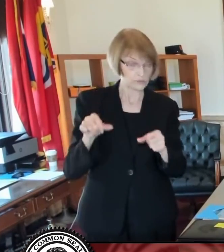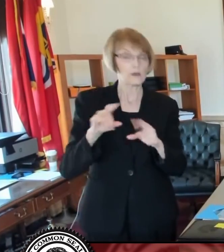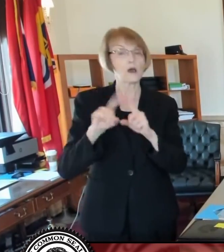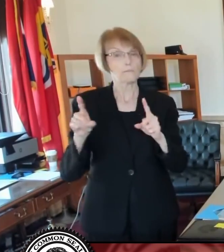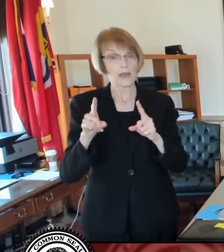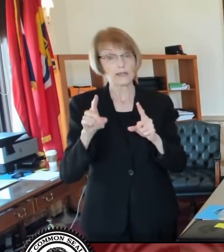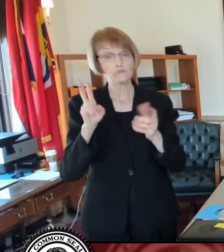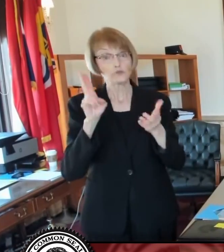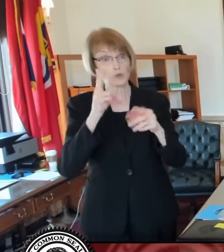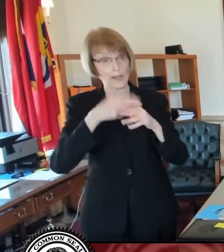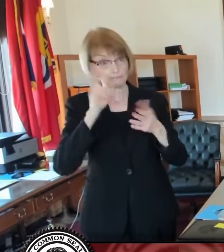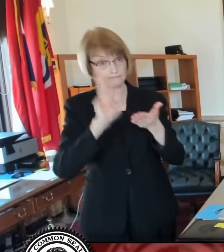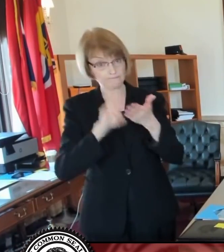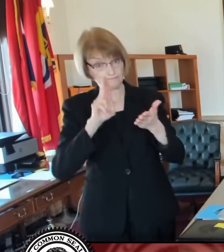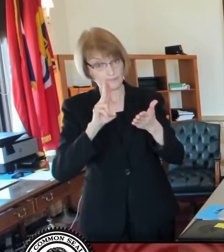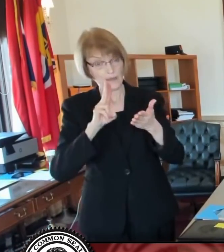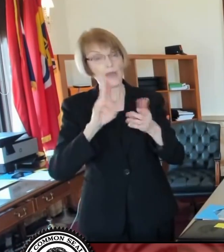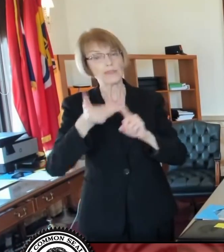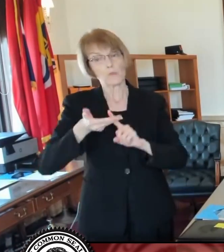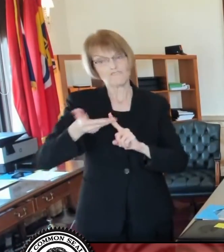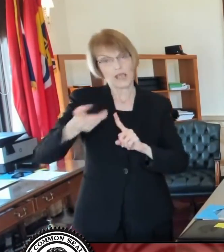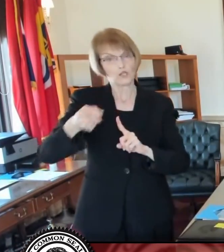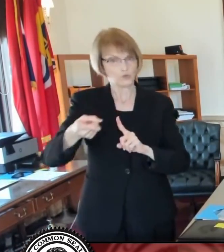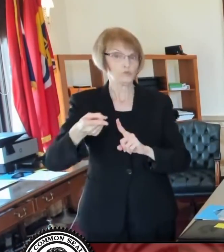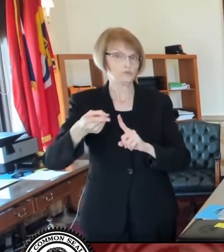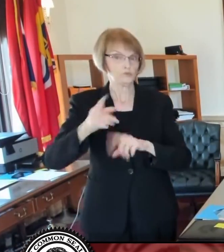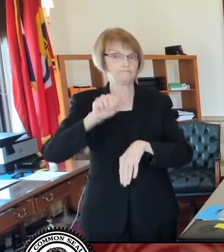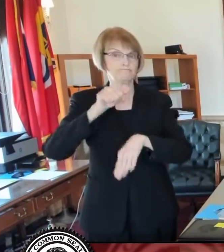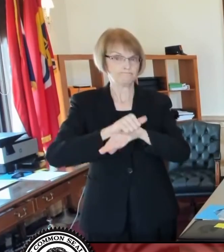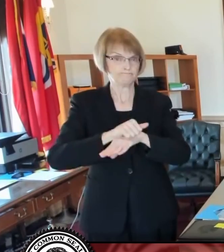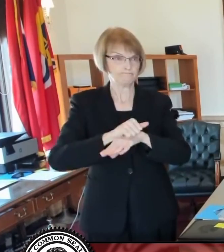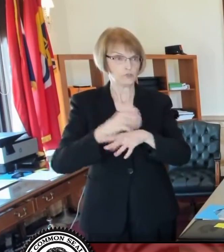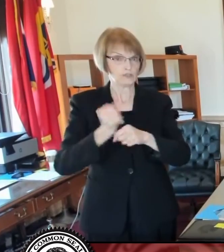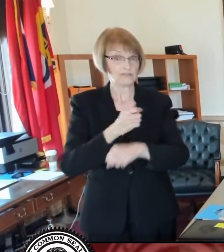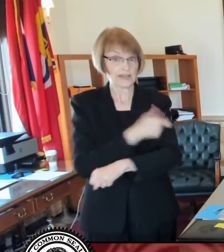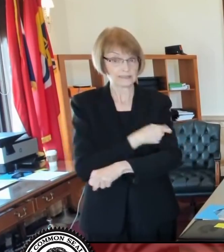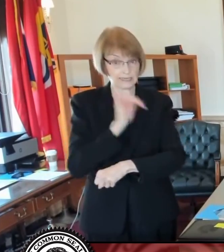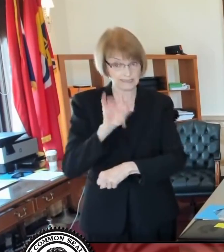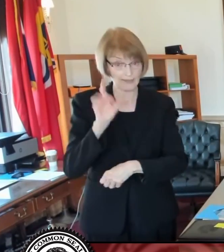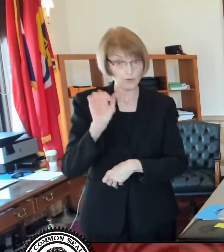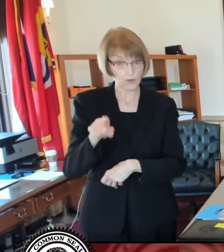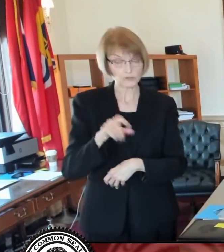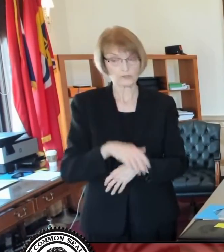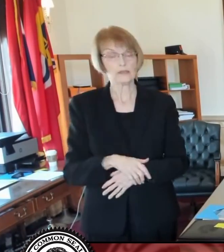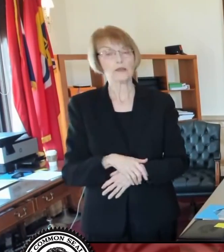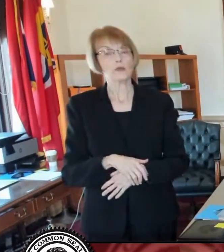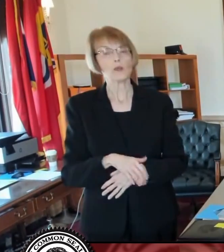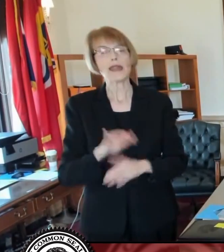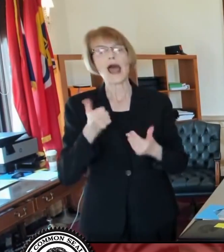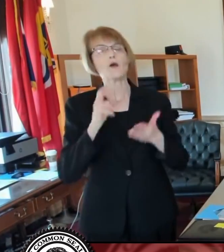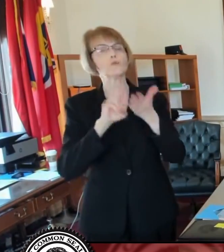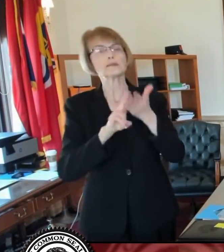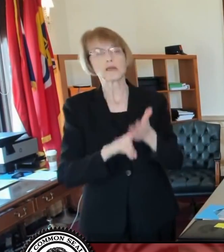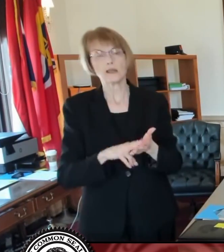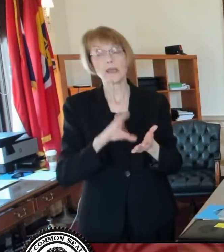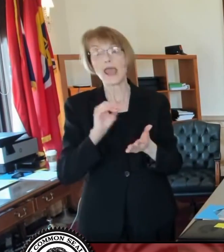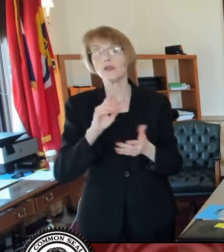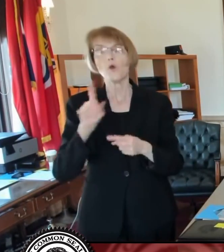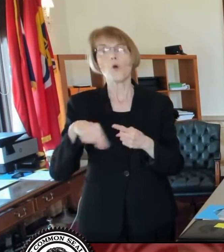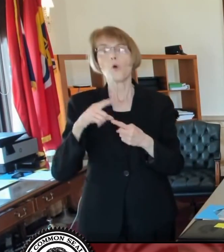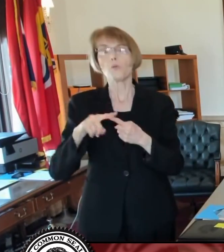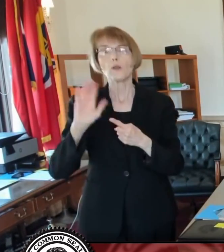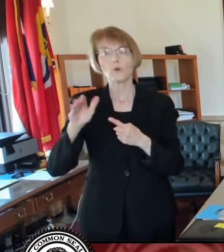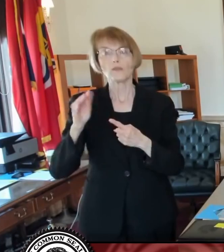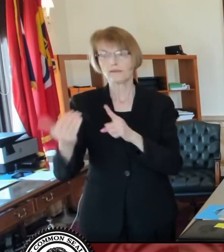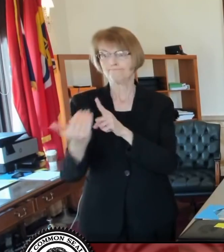get the vaccine. So is that the question? Yeah, how to sign up, and then when will I be notified if I'm going to be able to